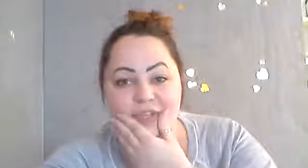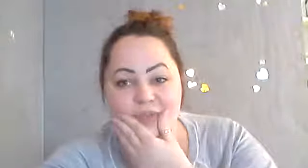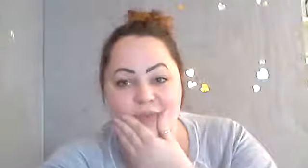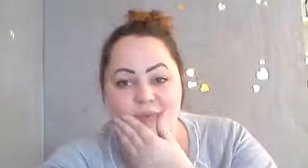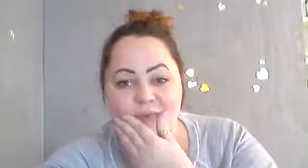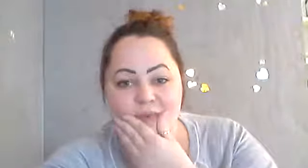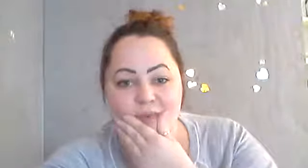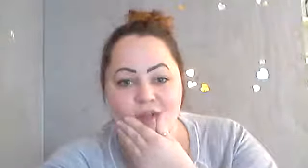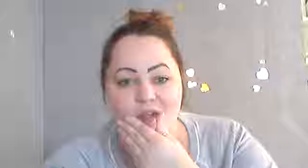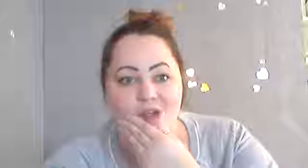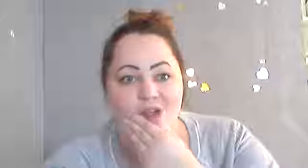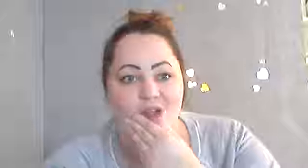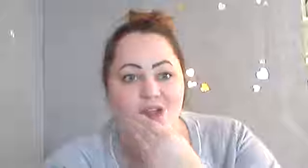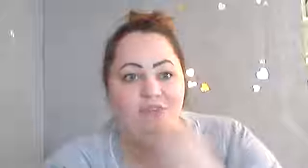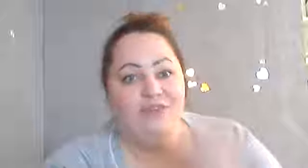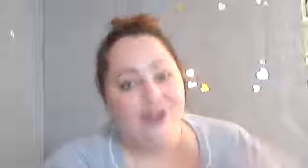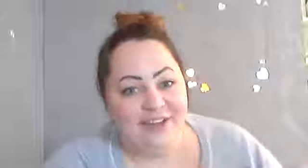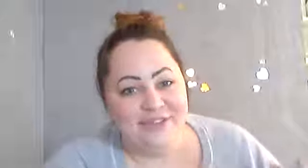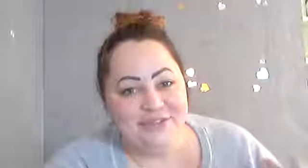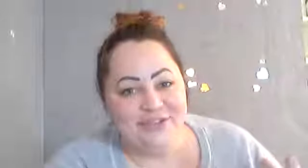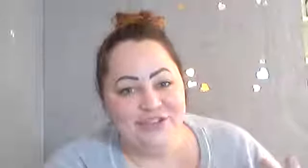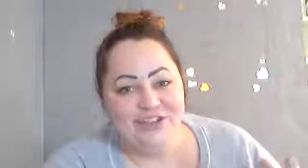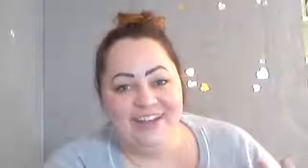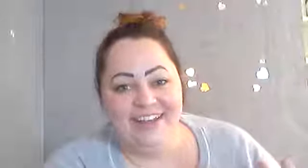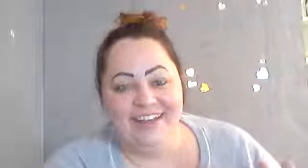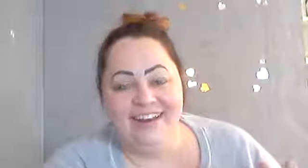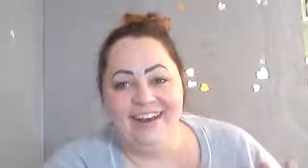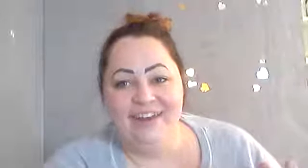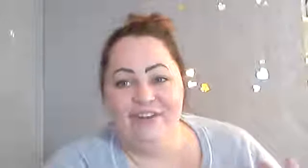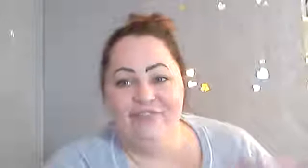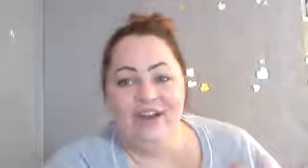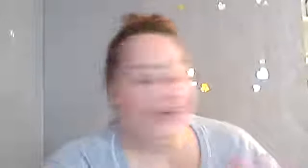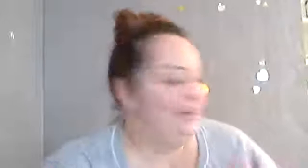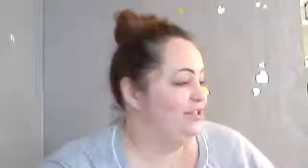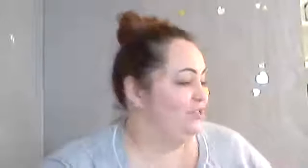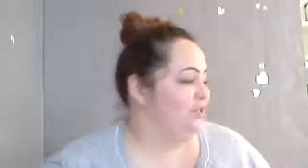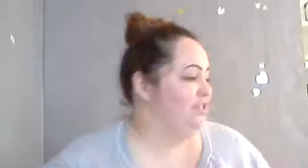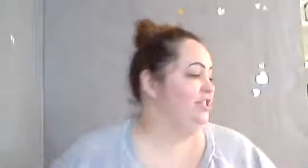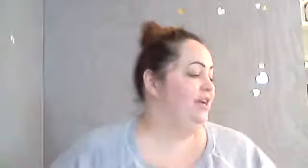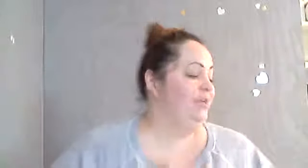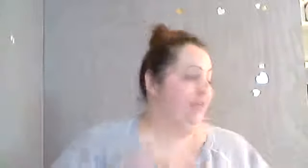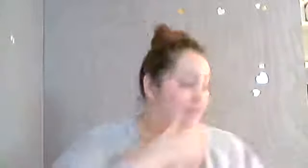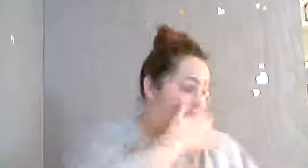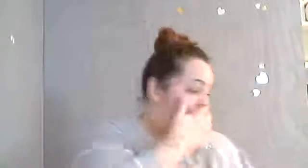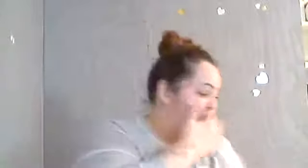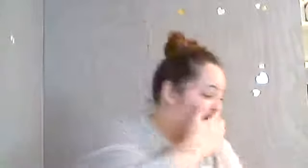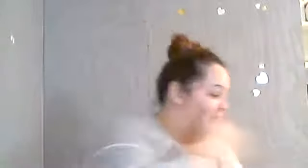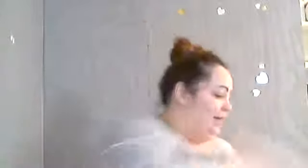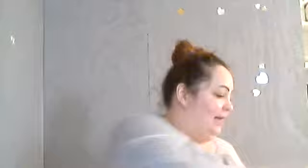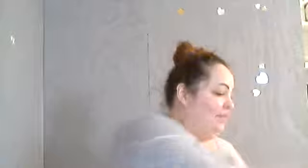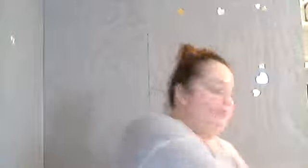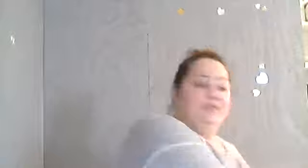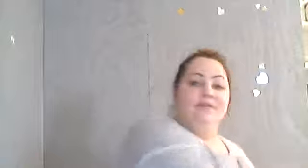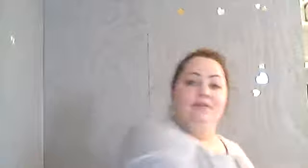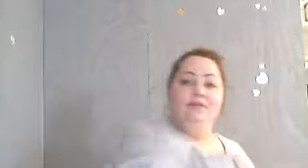to figure out how to screen share again. Now I figured out how to screen share with Google Hangouts,